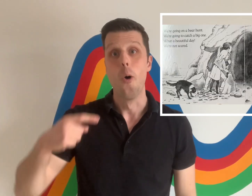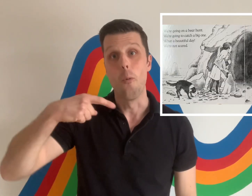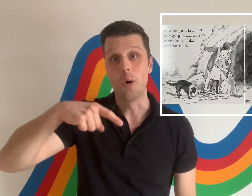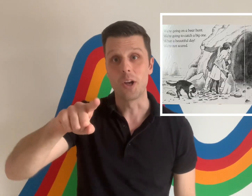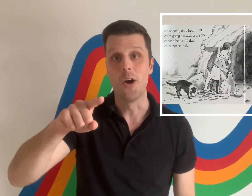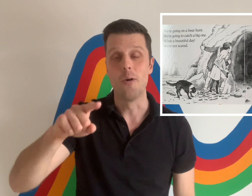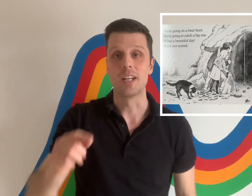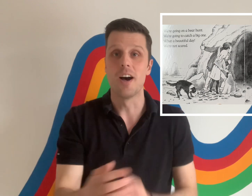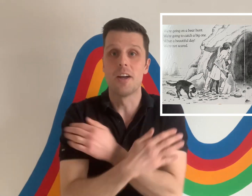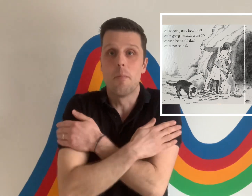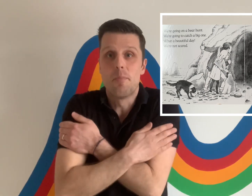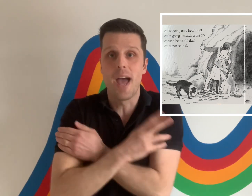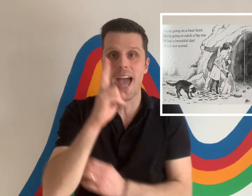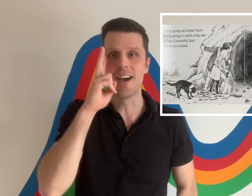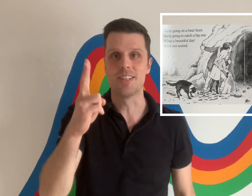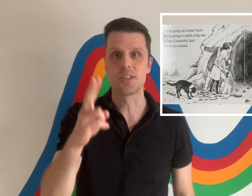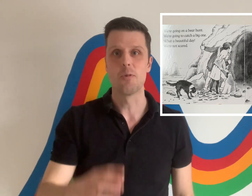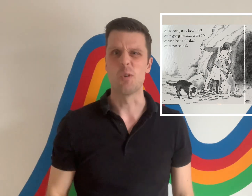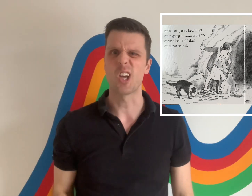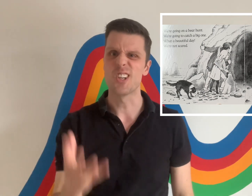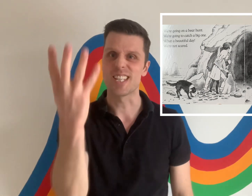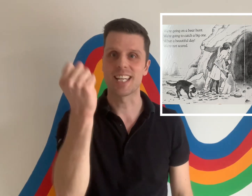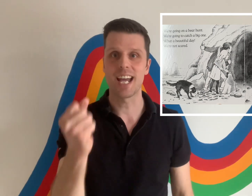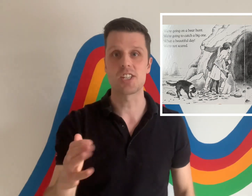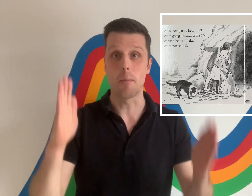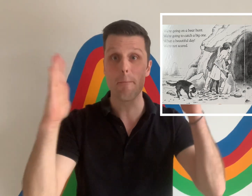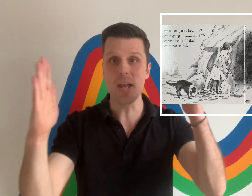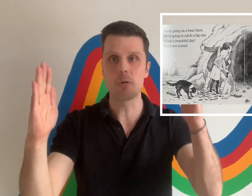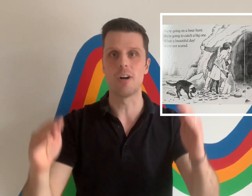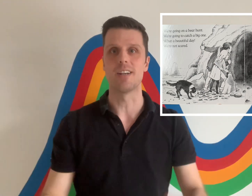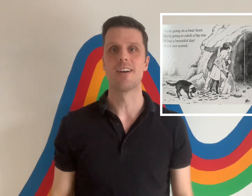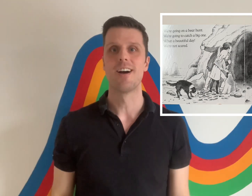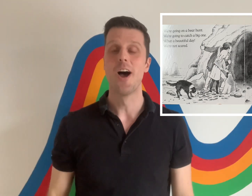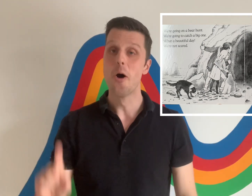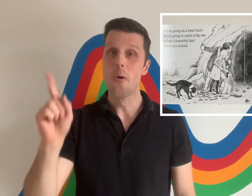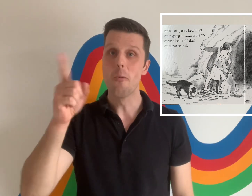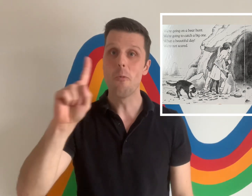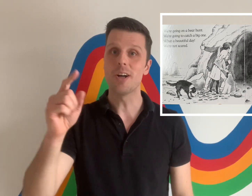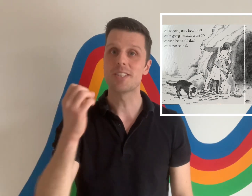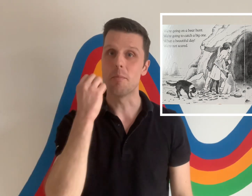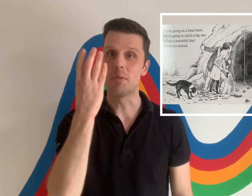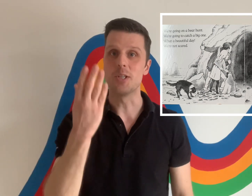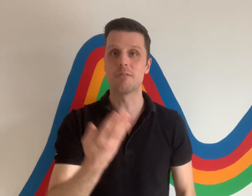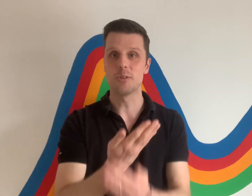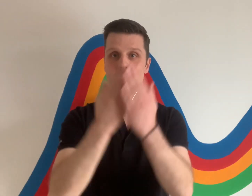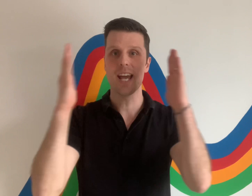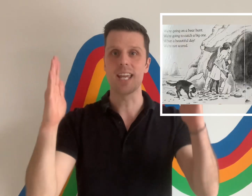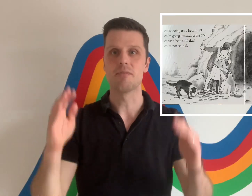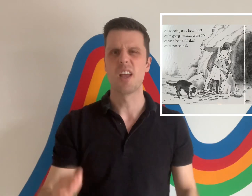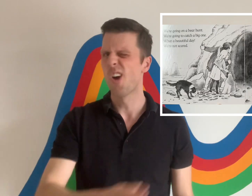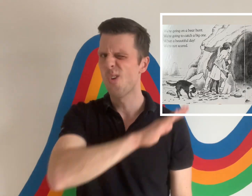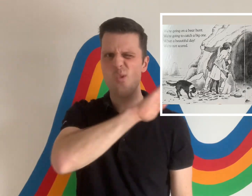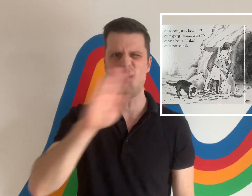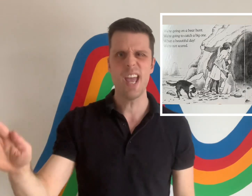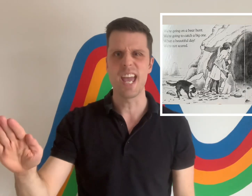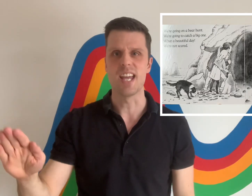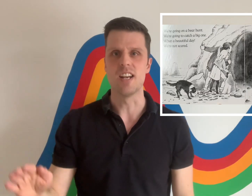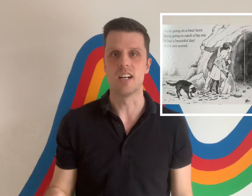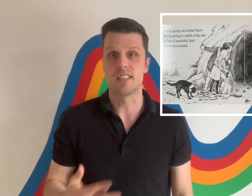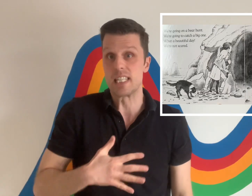We're going on a bear hunt. We're going to catch a big one. What a beautiful day. We're not